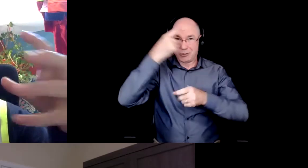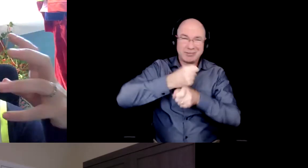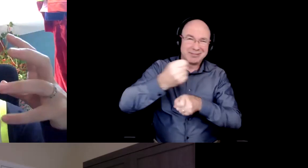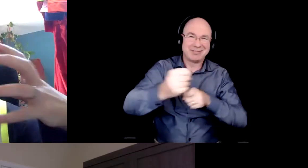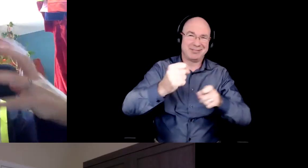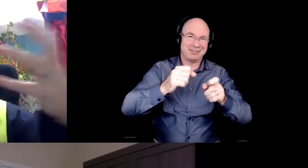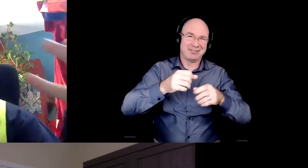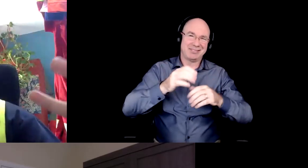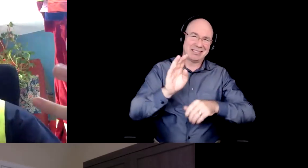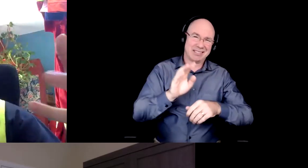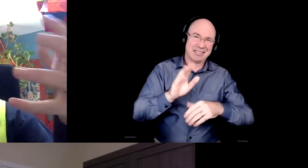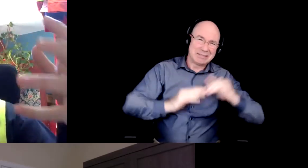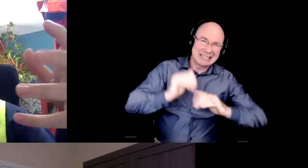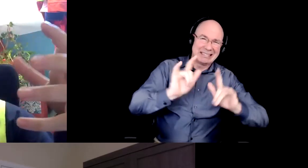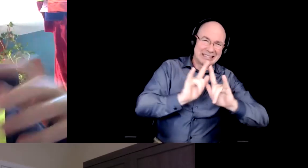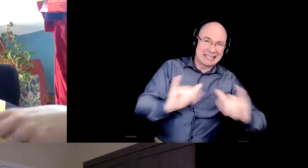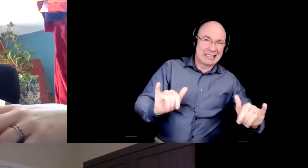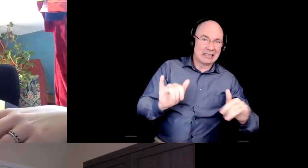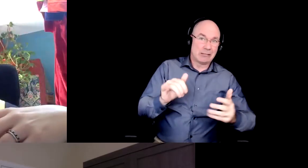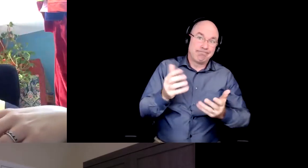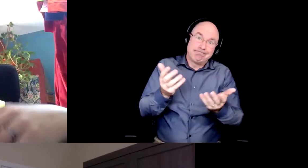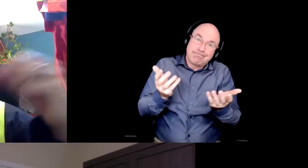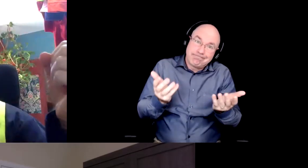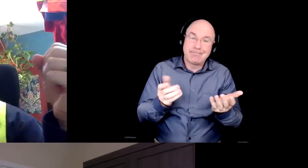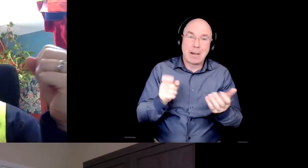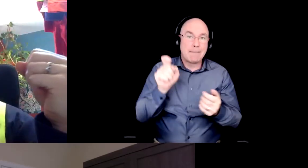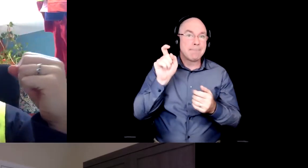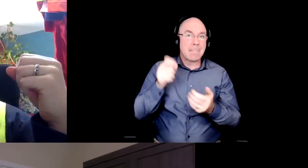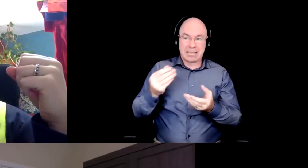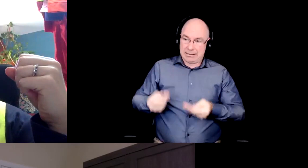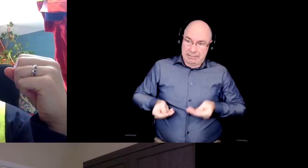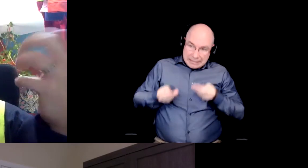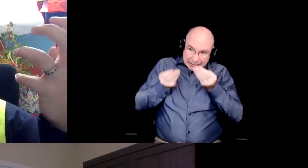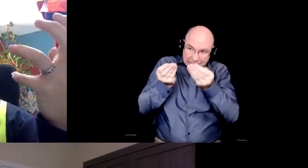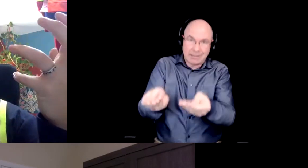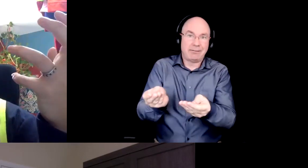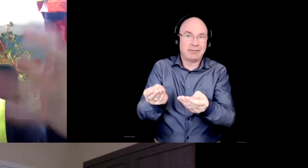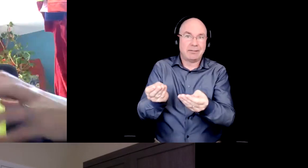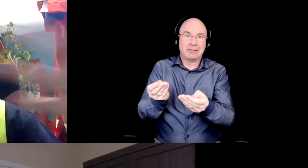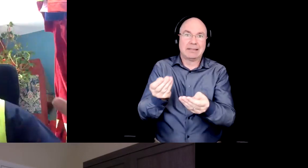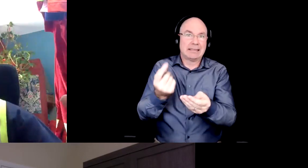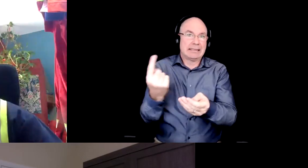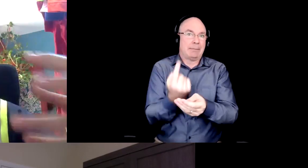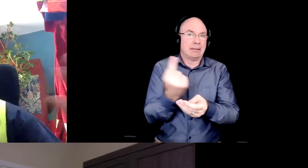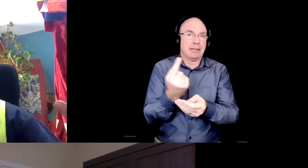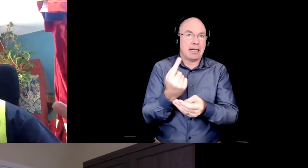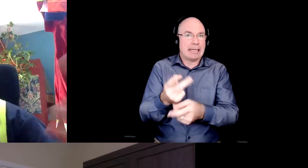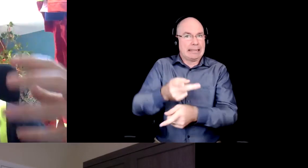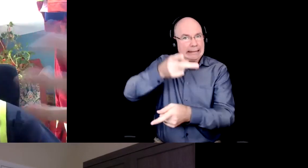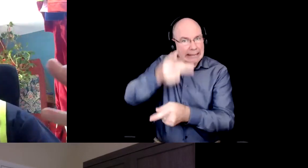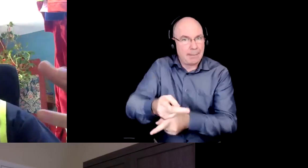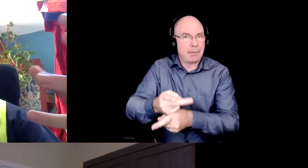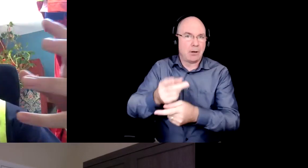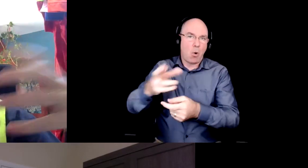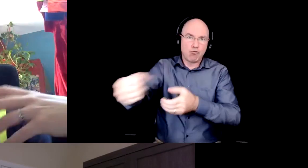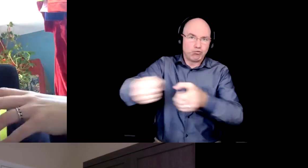you're gonna have to do things that address in a tangible, long-term way how to retain and attract and